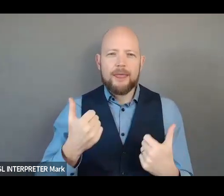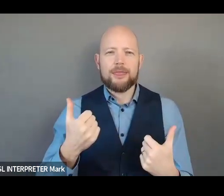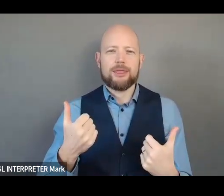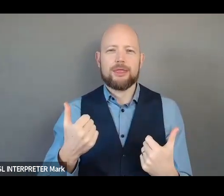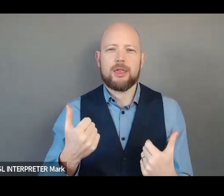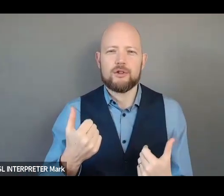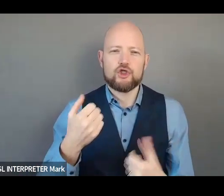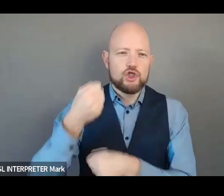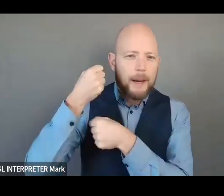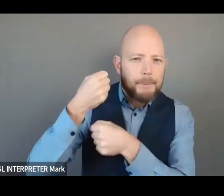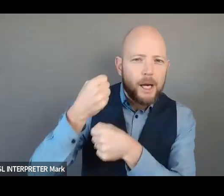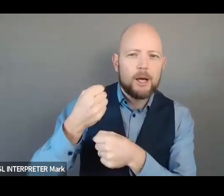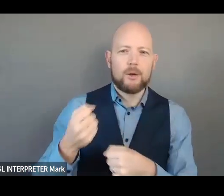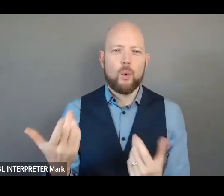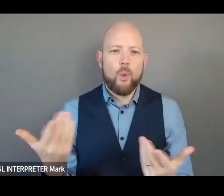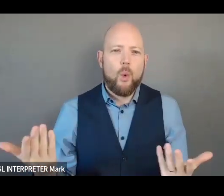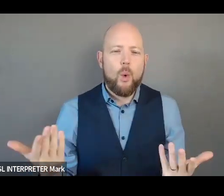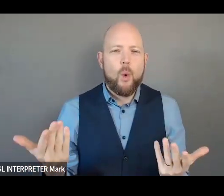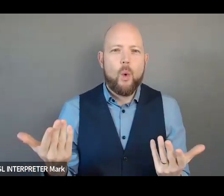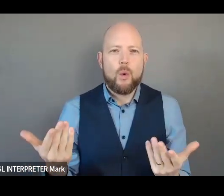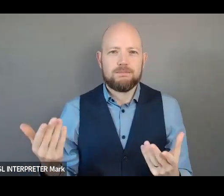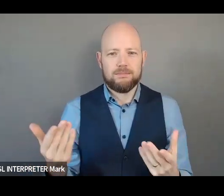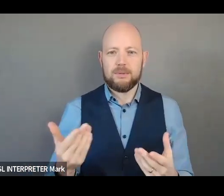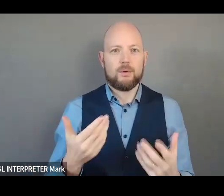kit, etc.